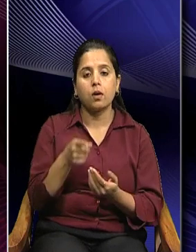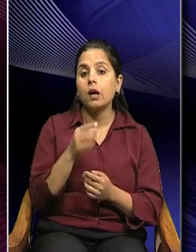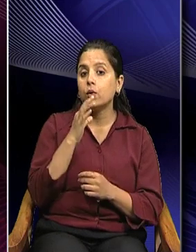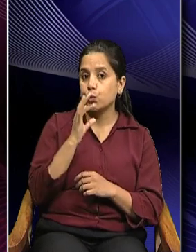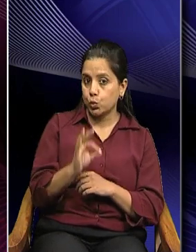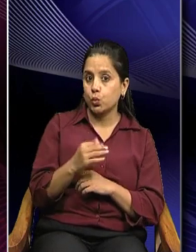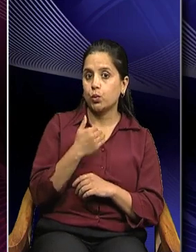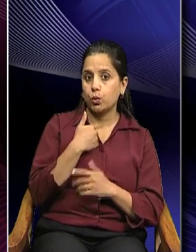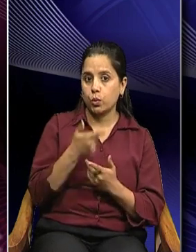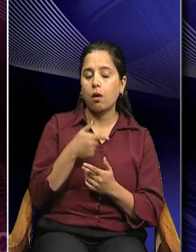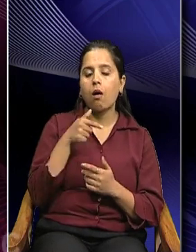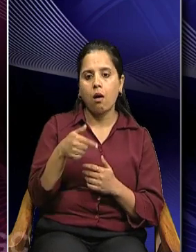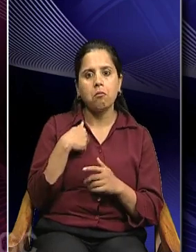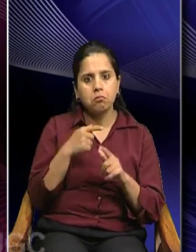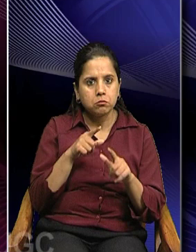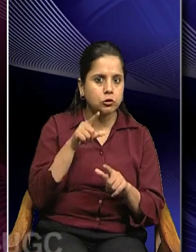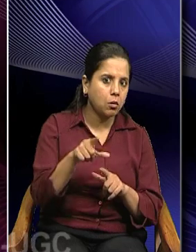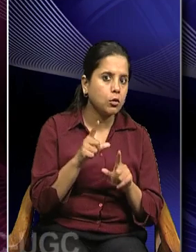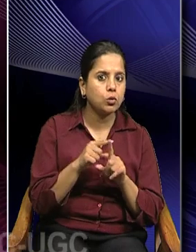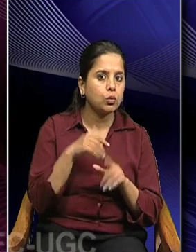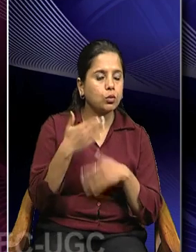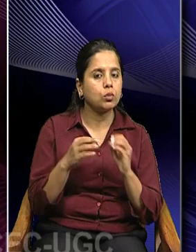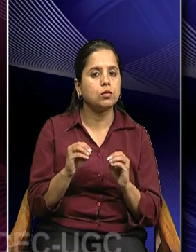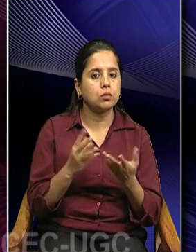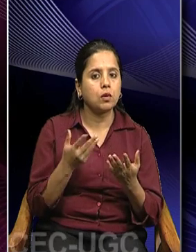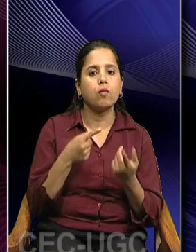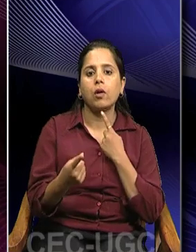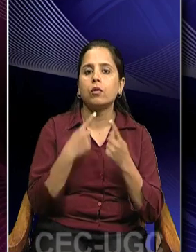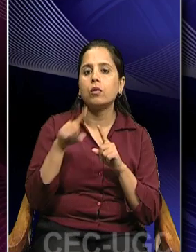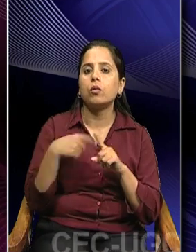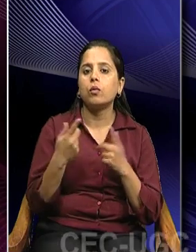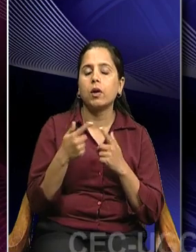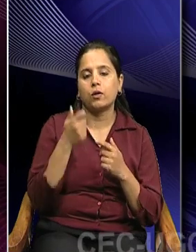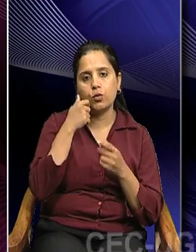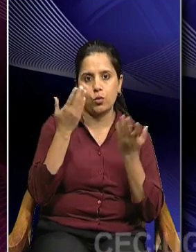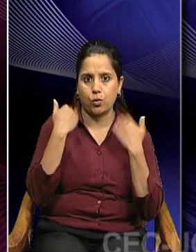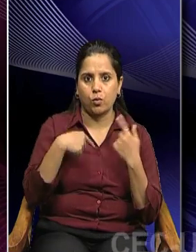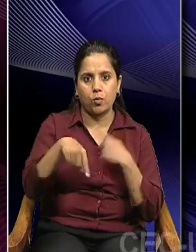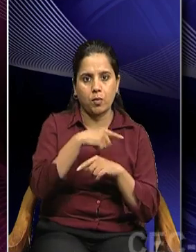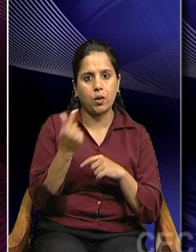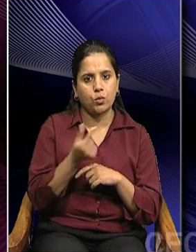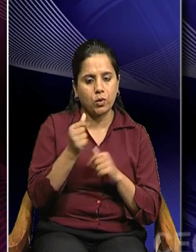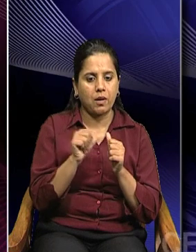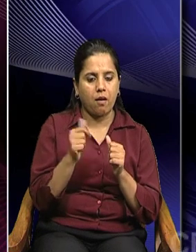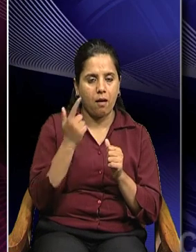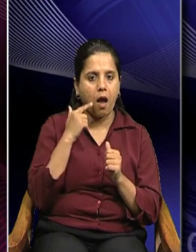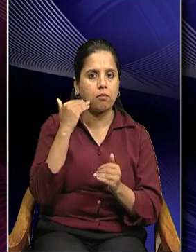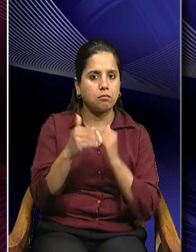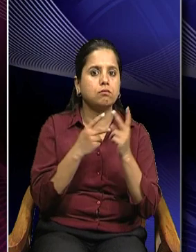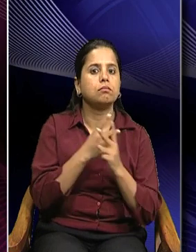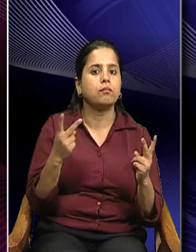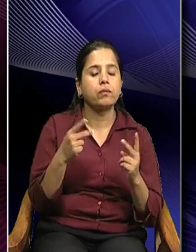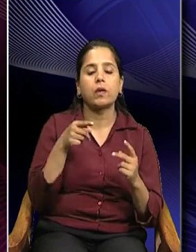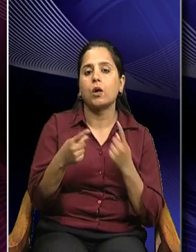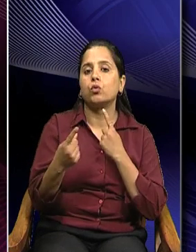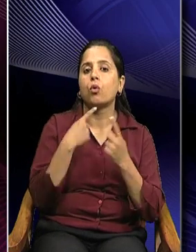actually moved a step ahead. We started talking about humanity that uses artificial intelligence. So we